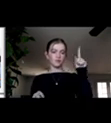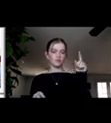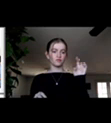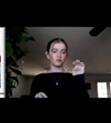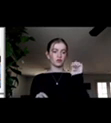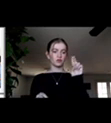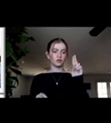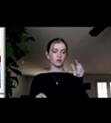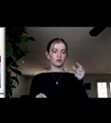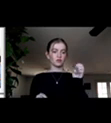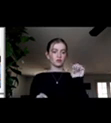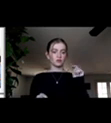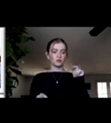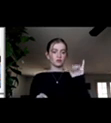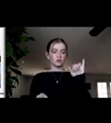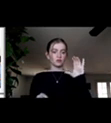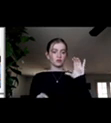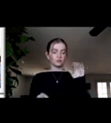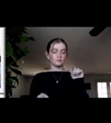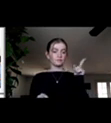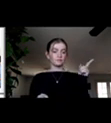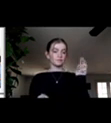ran IQ tests for eugenics.